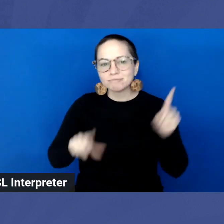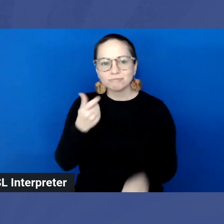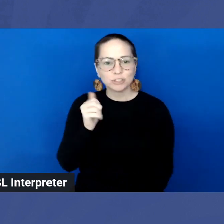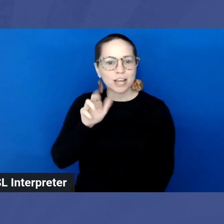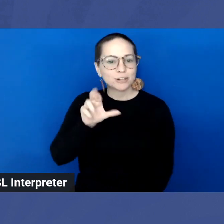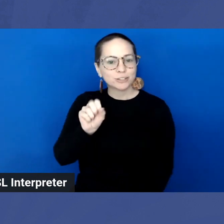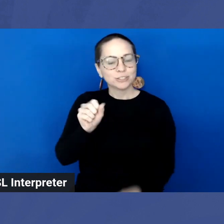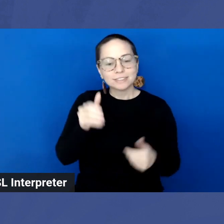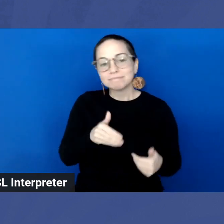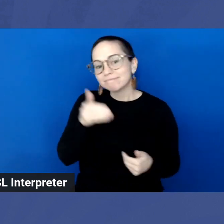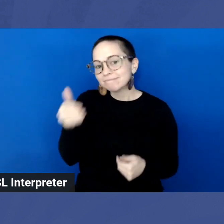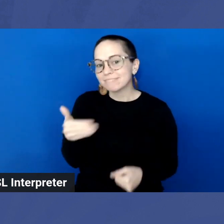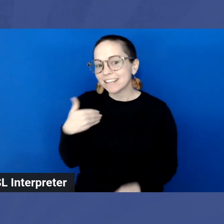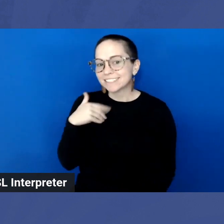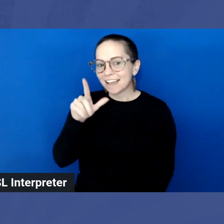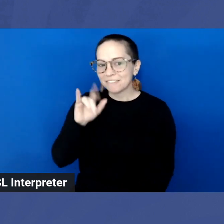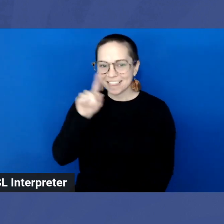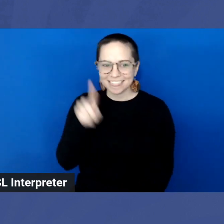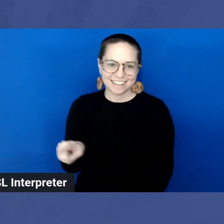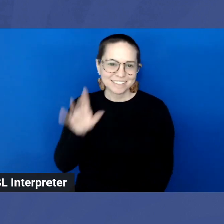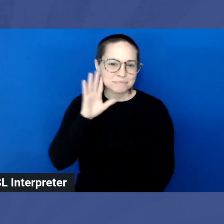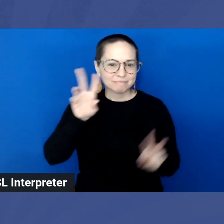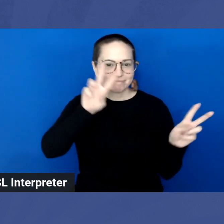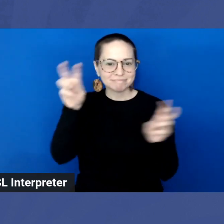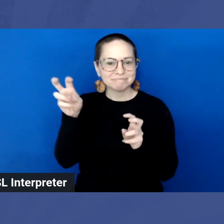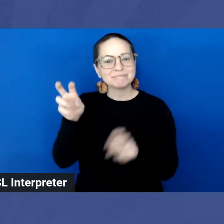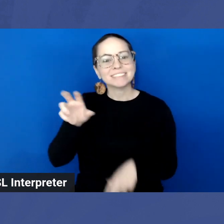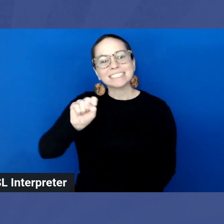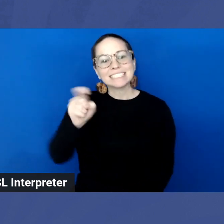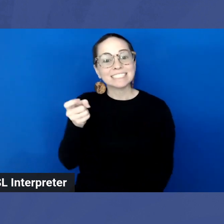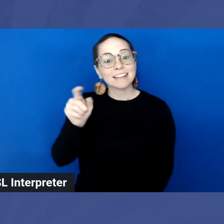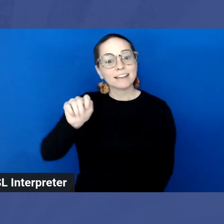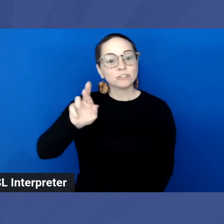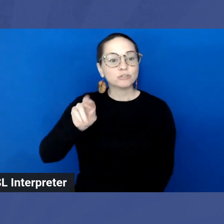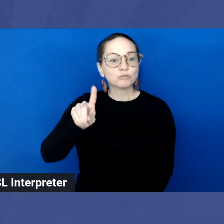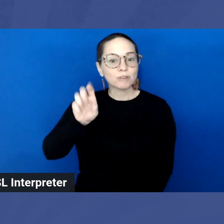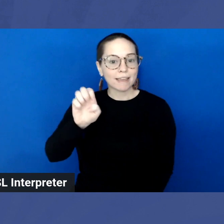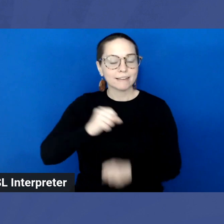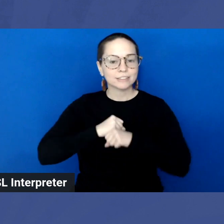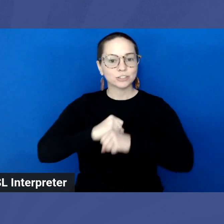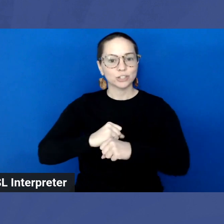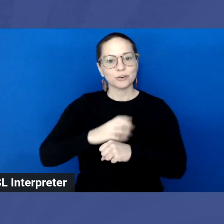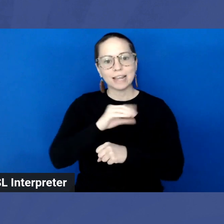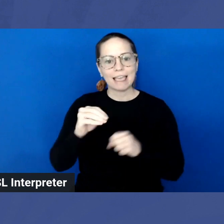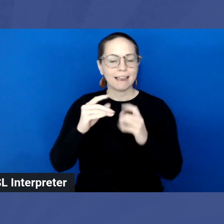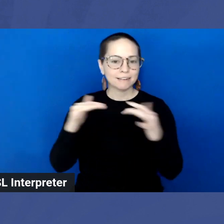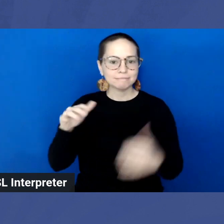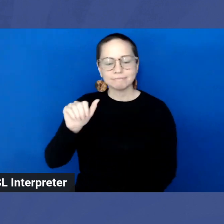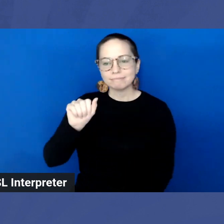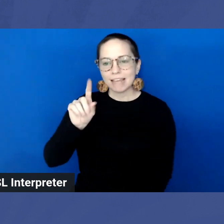have Liz Elytra, and this piece is entitled Sex Trade, Security, and Adversity.